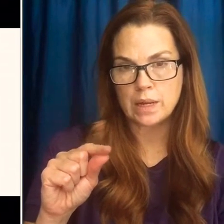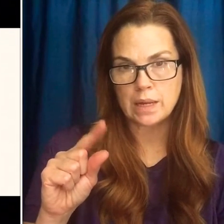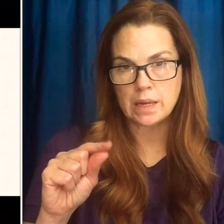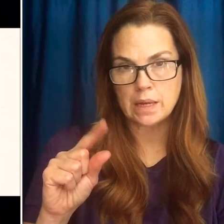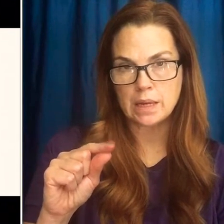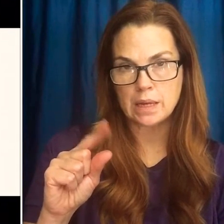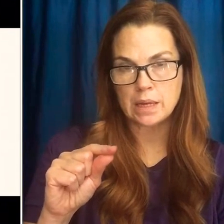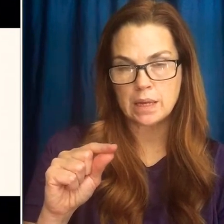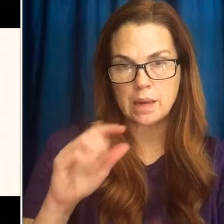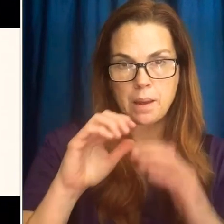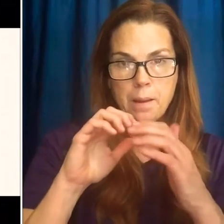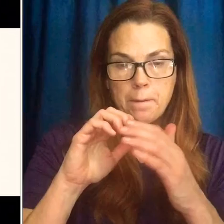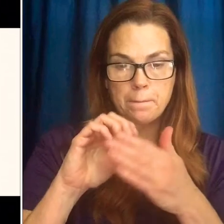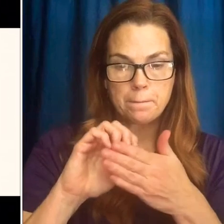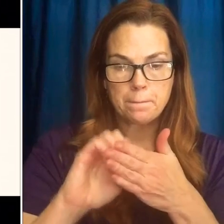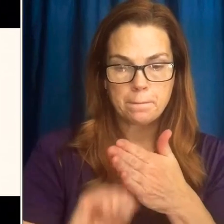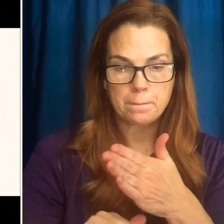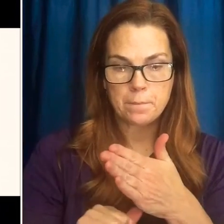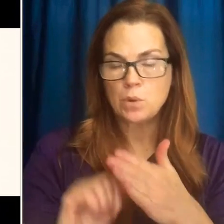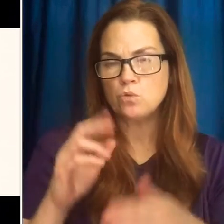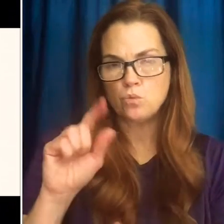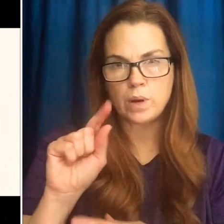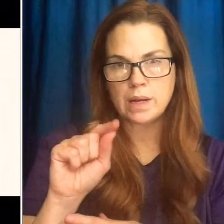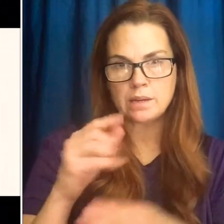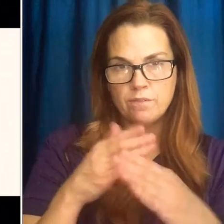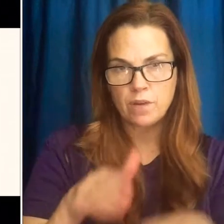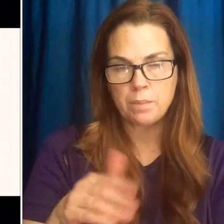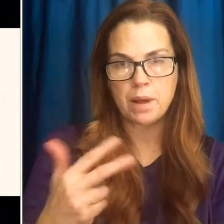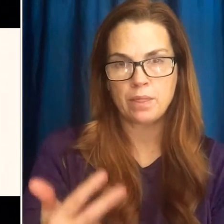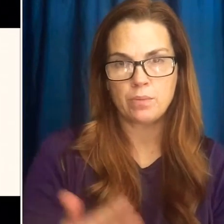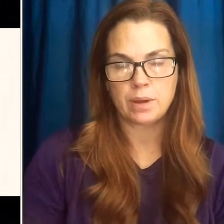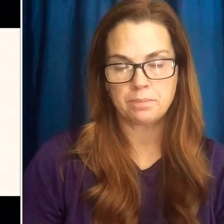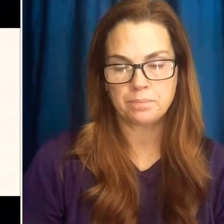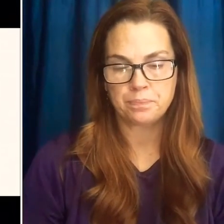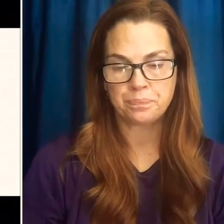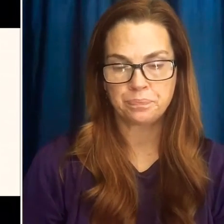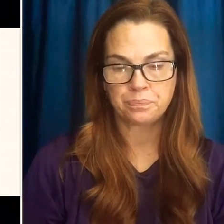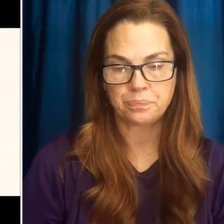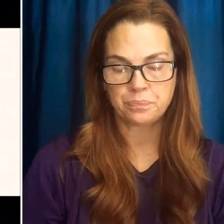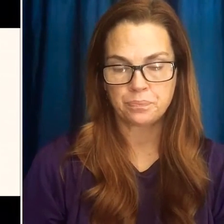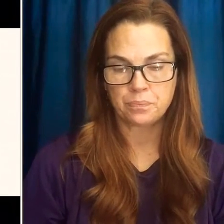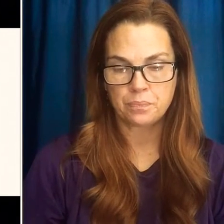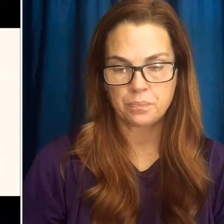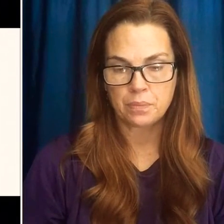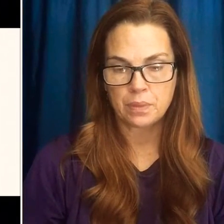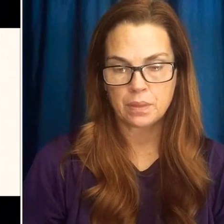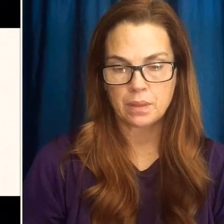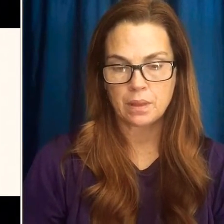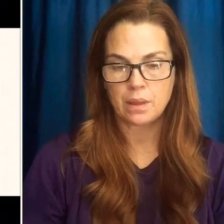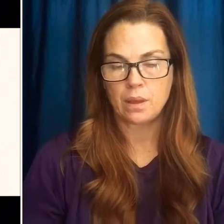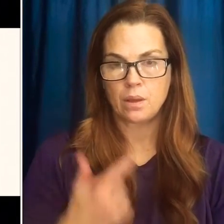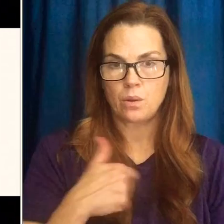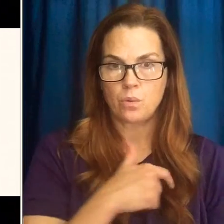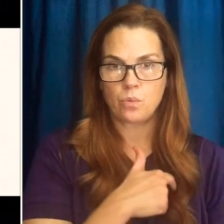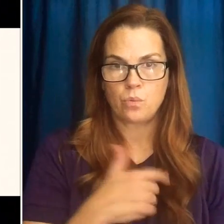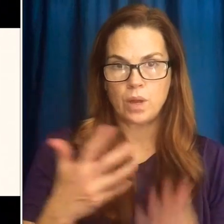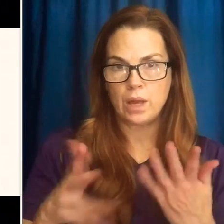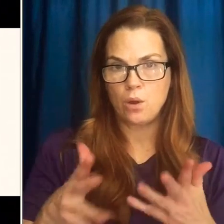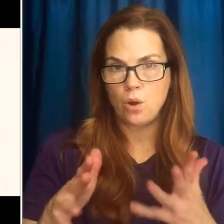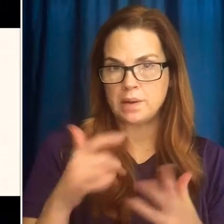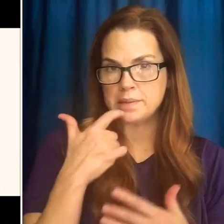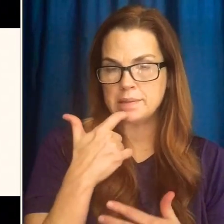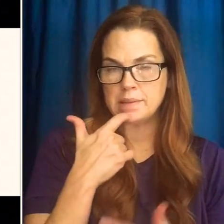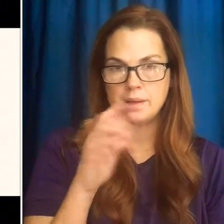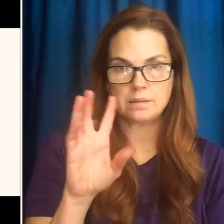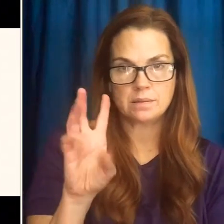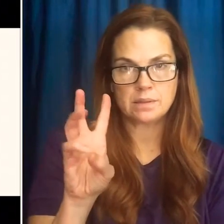20? And just a second ago, we said the answer to that was 6. 6 times 3 is